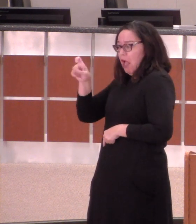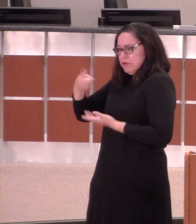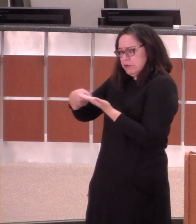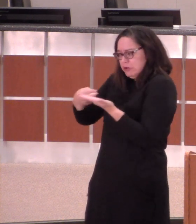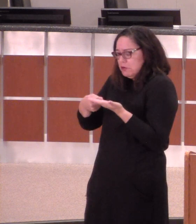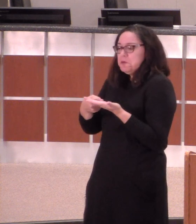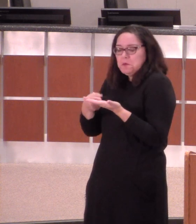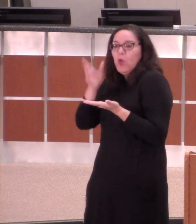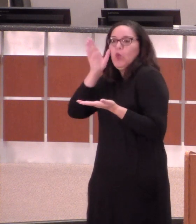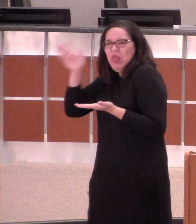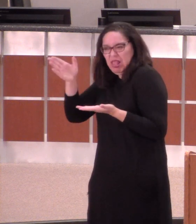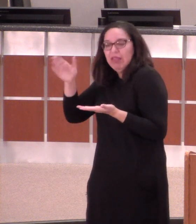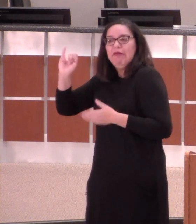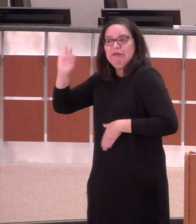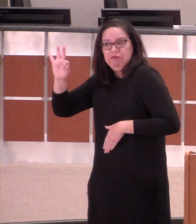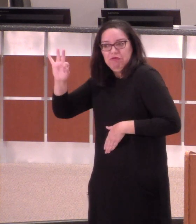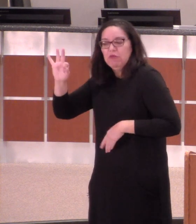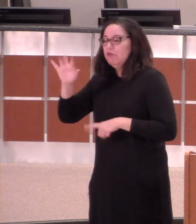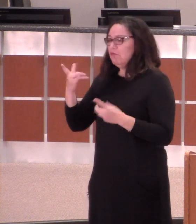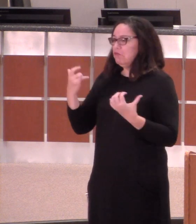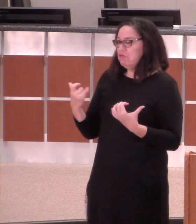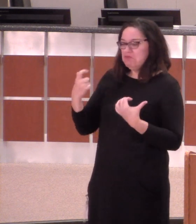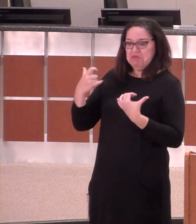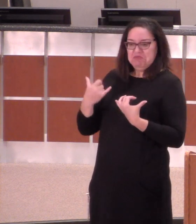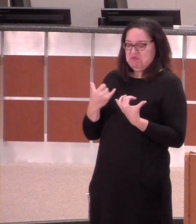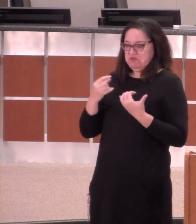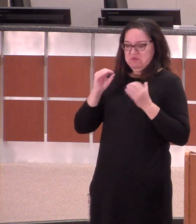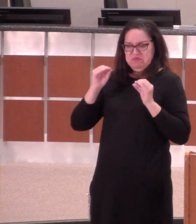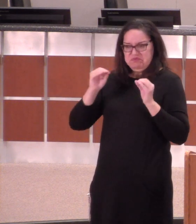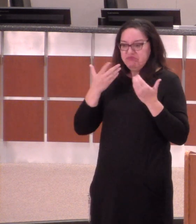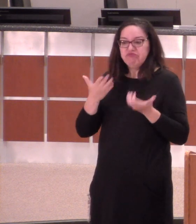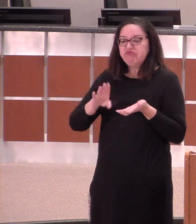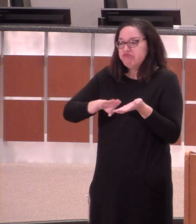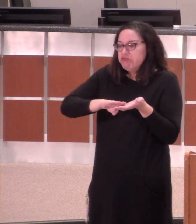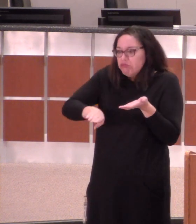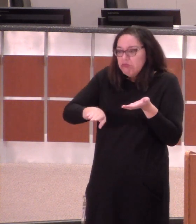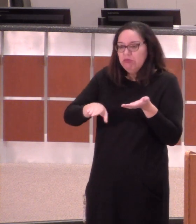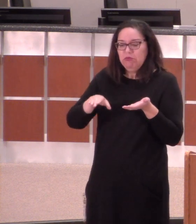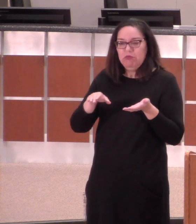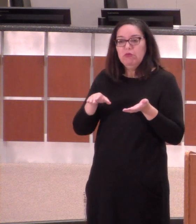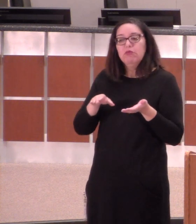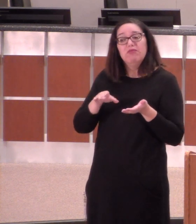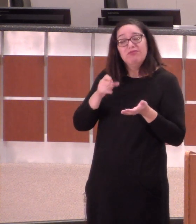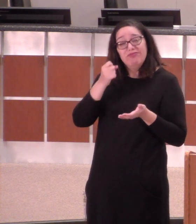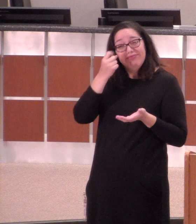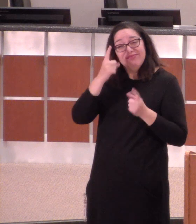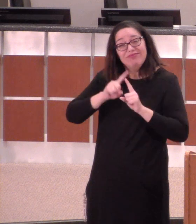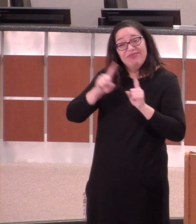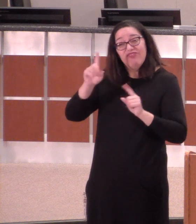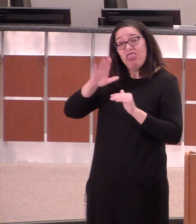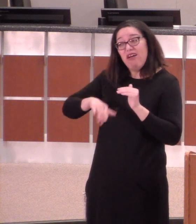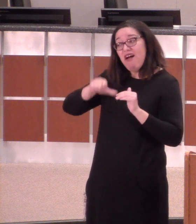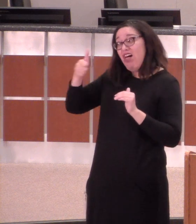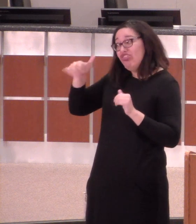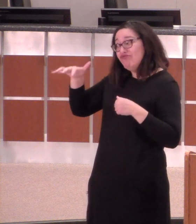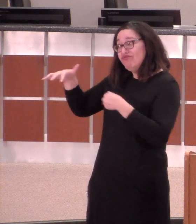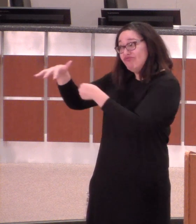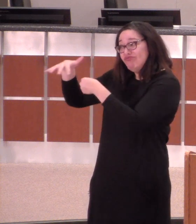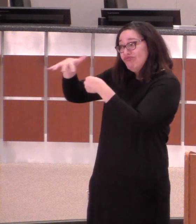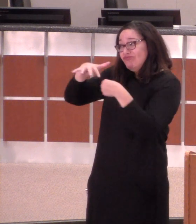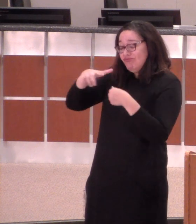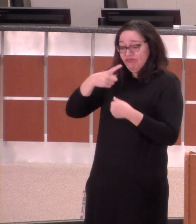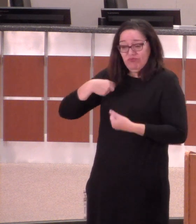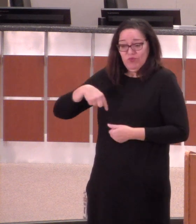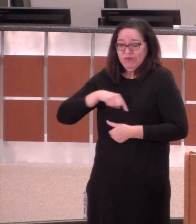going to release inmates just because. Unlike most jurisdictions, we don't have the luxury